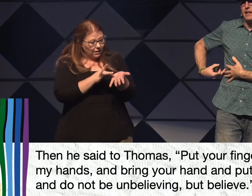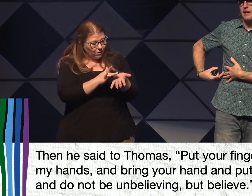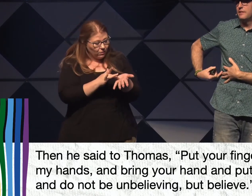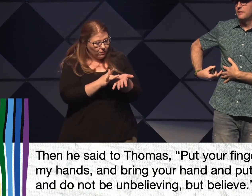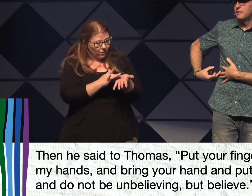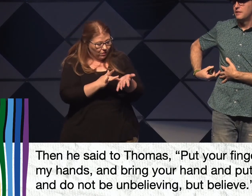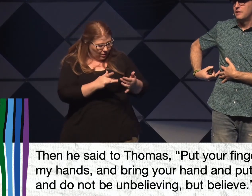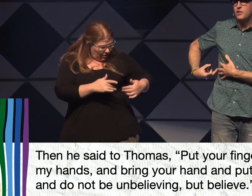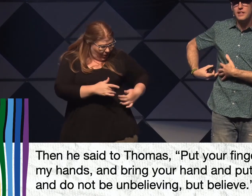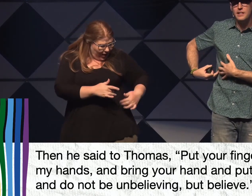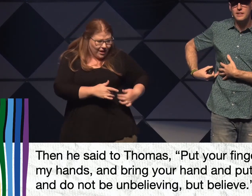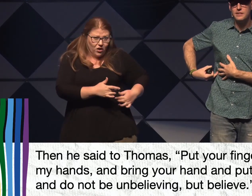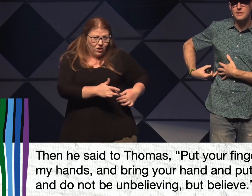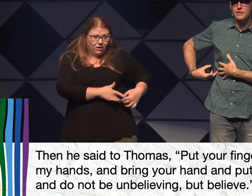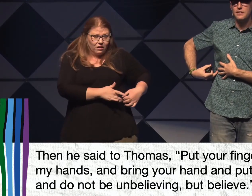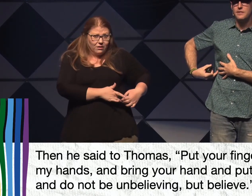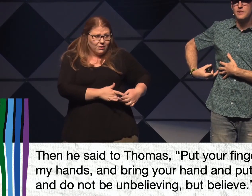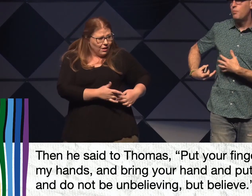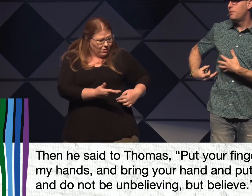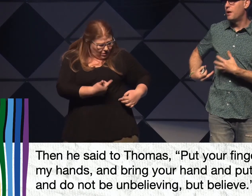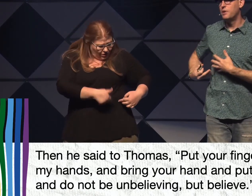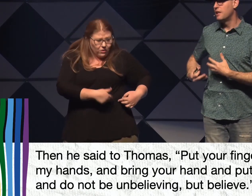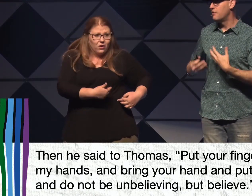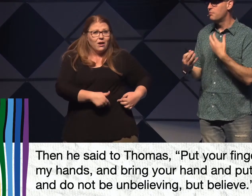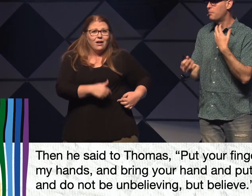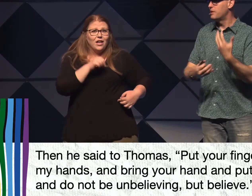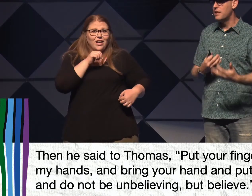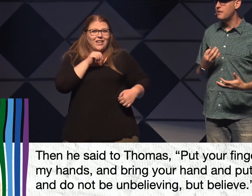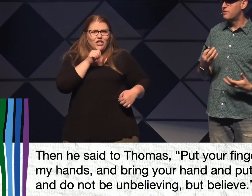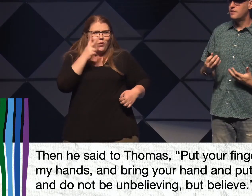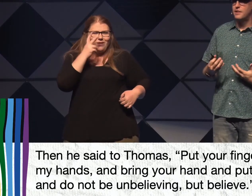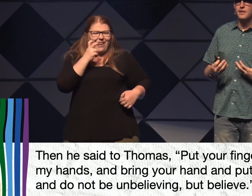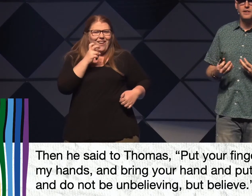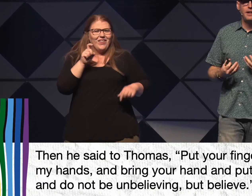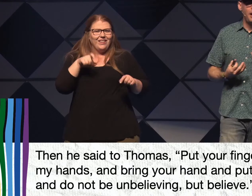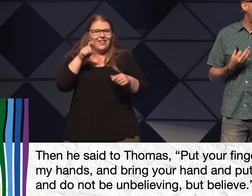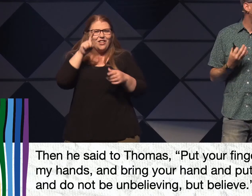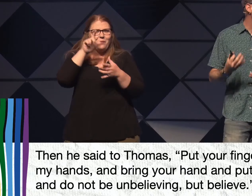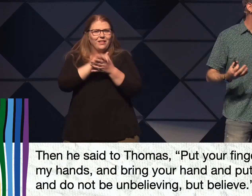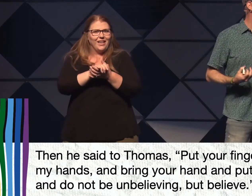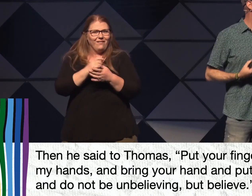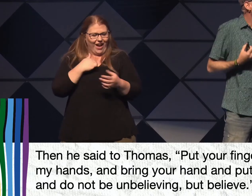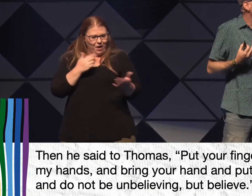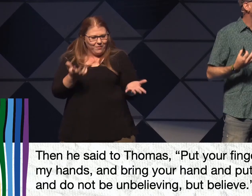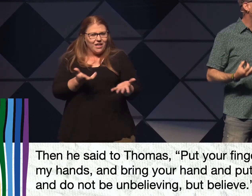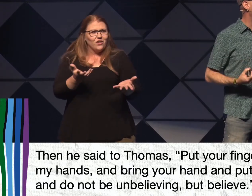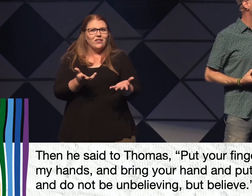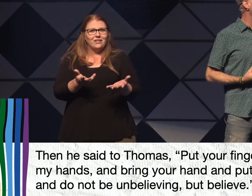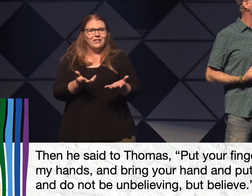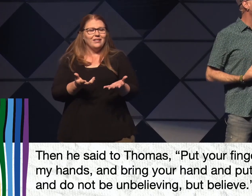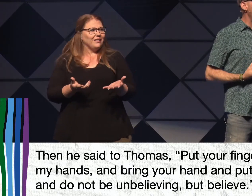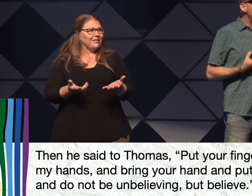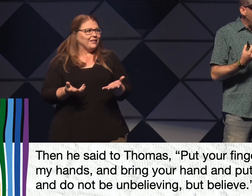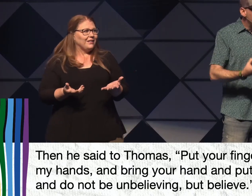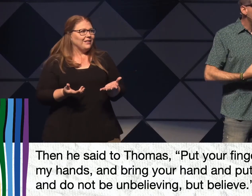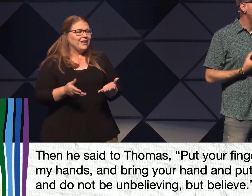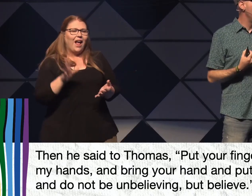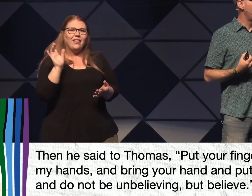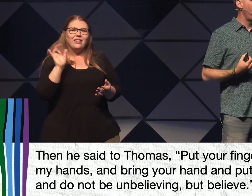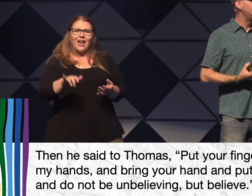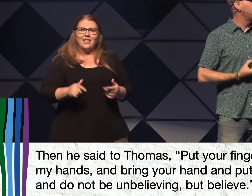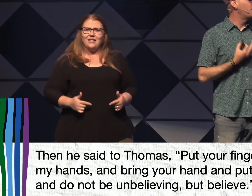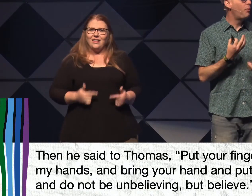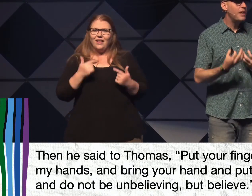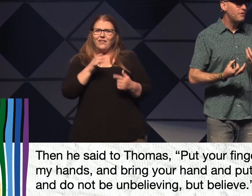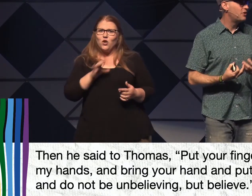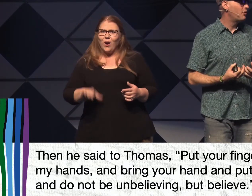my side. Look at this. Don't be unbelieving, but believe. I'm present. I'm here. And that's the living